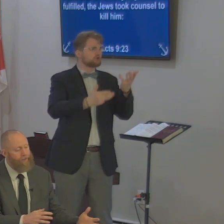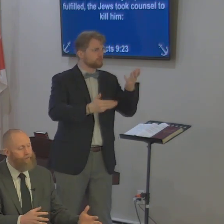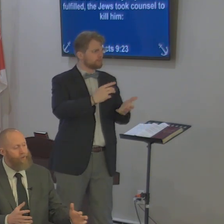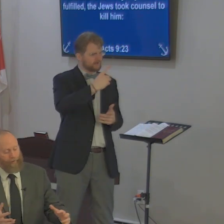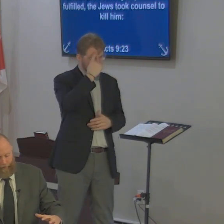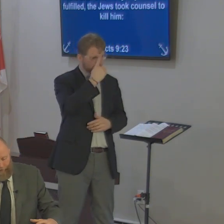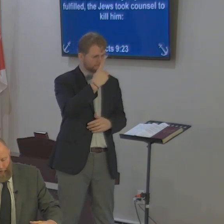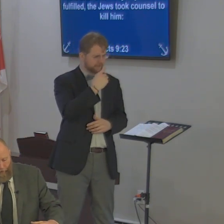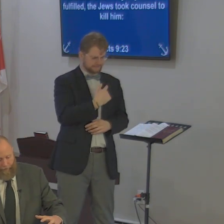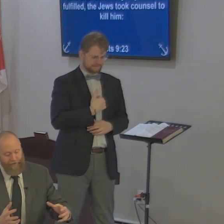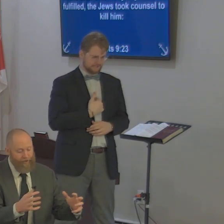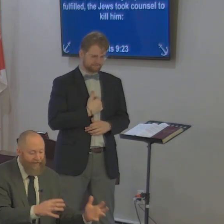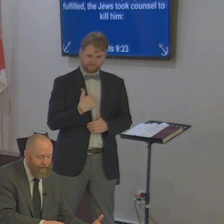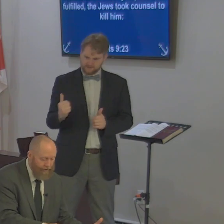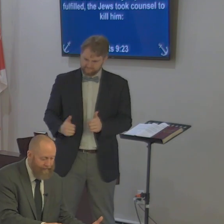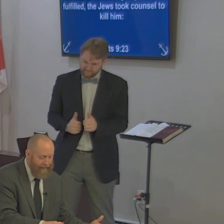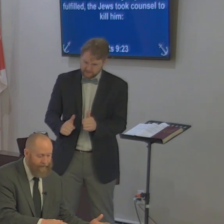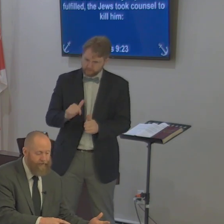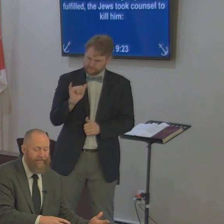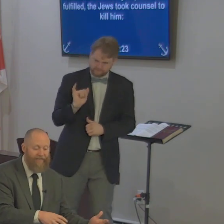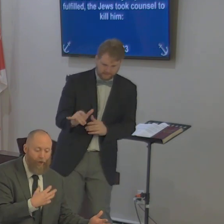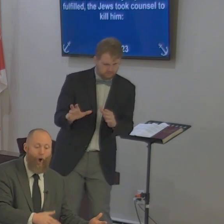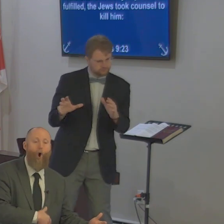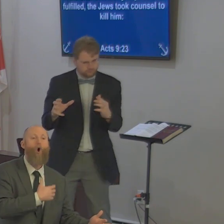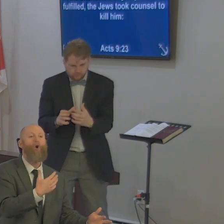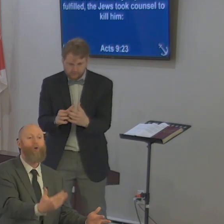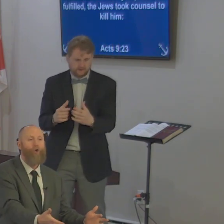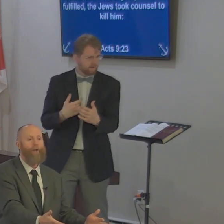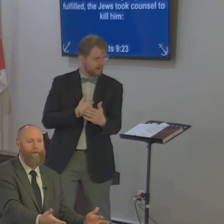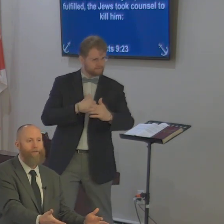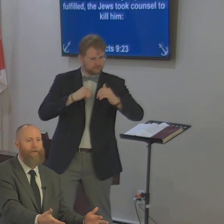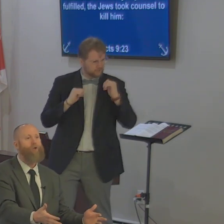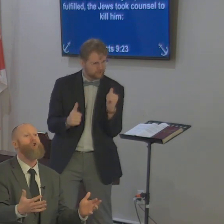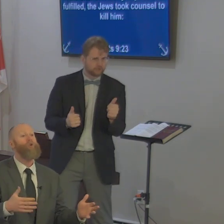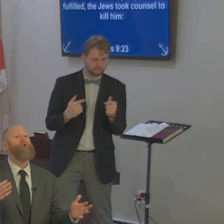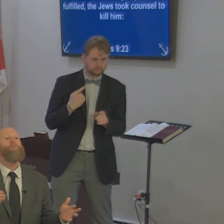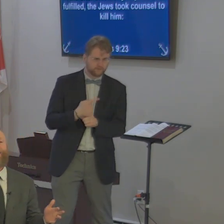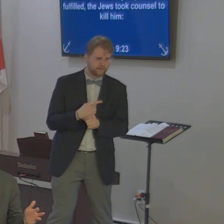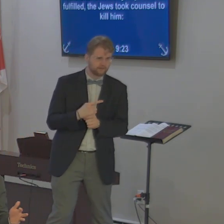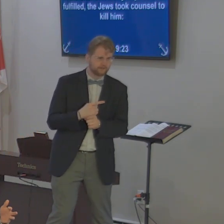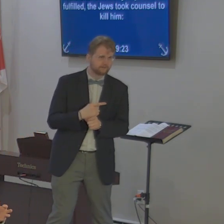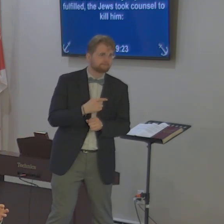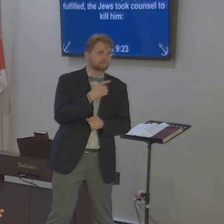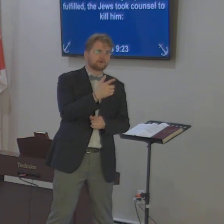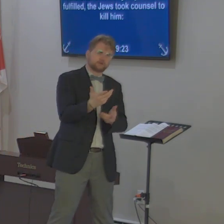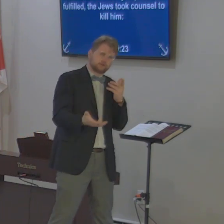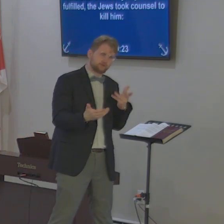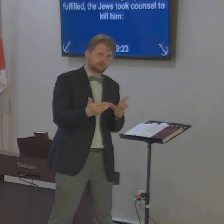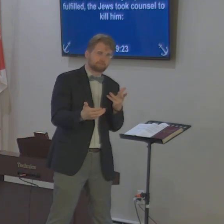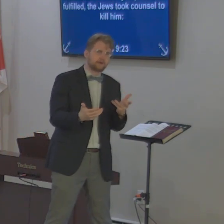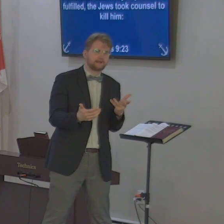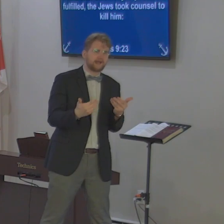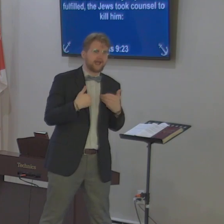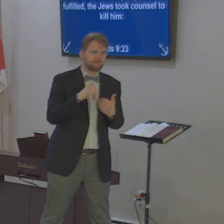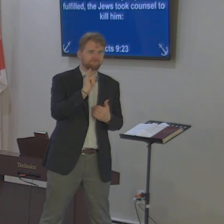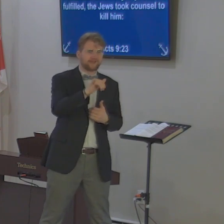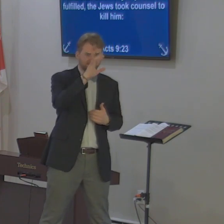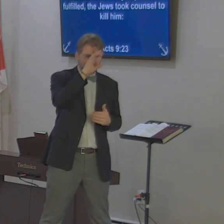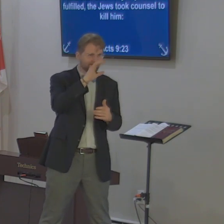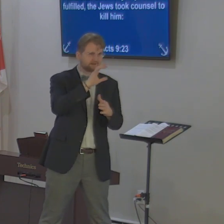this individual or this section that it's all good. Okay, you might come to that conclusion,